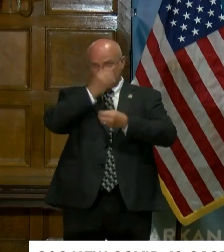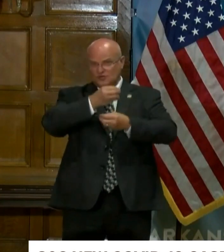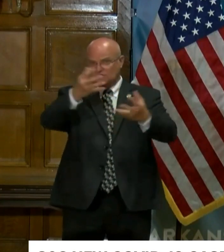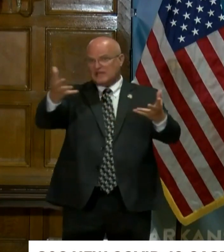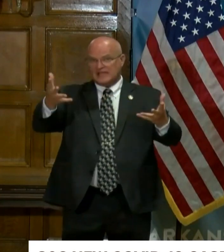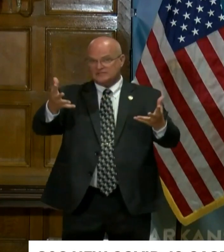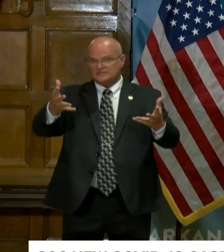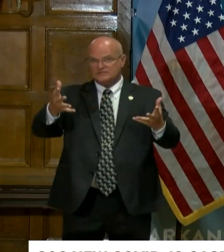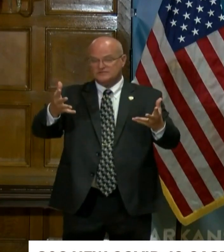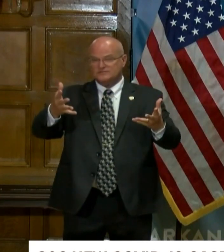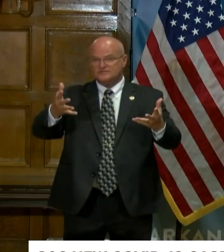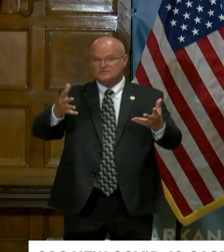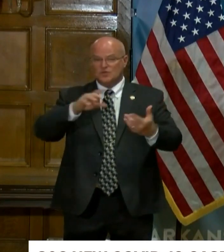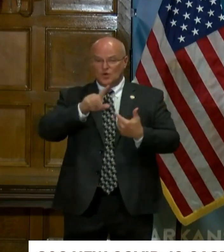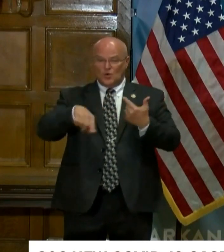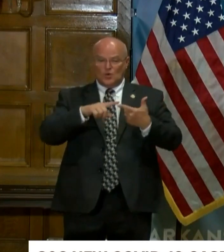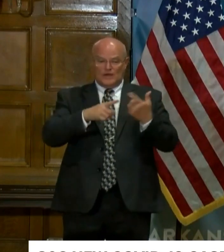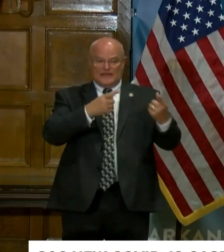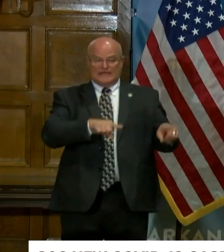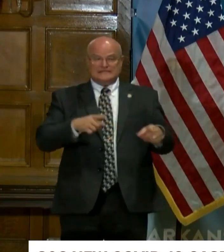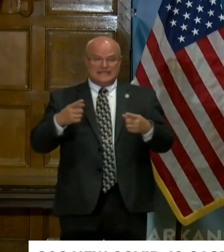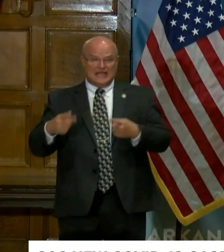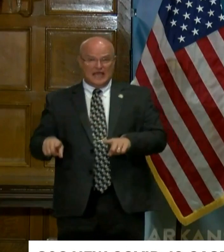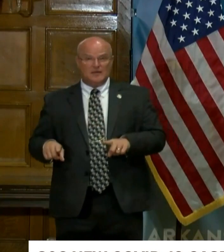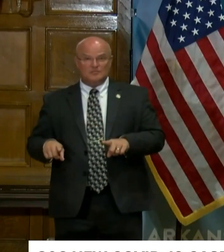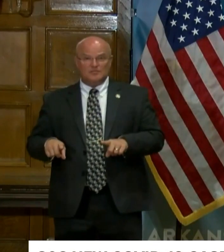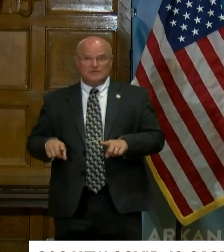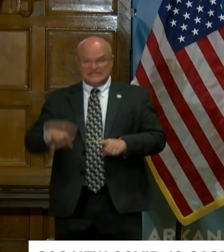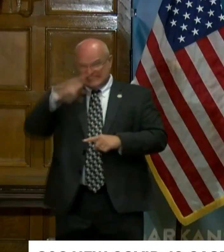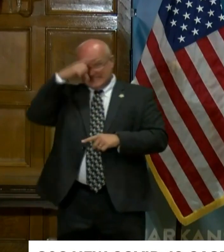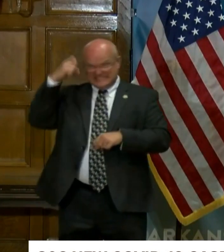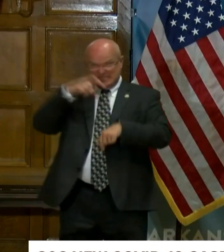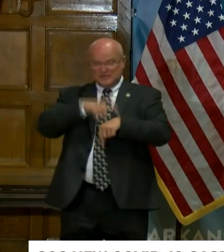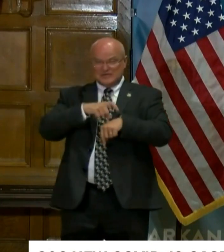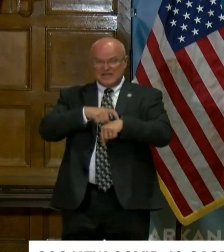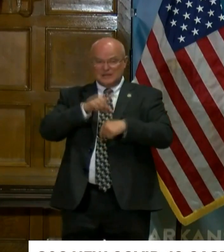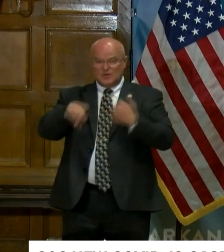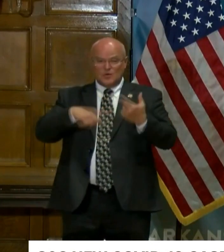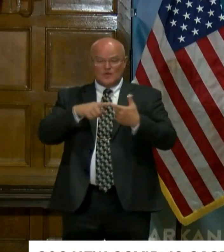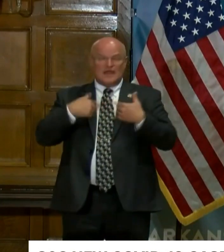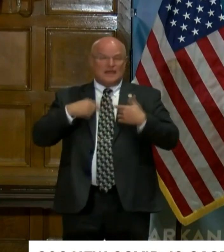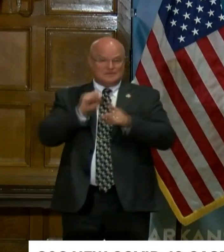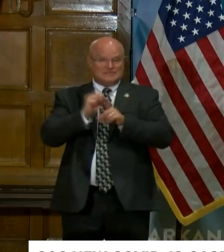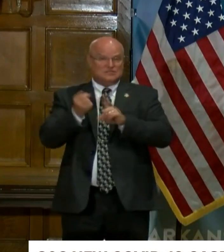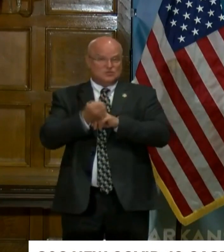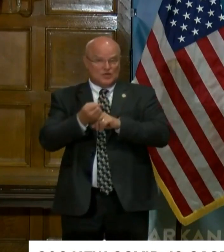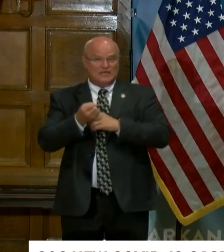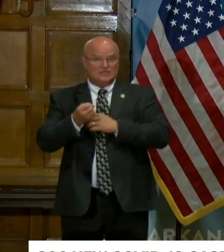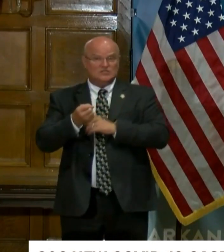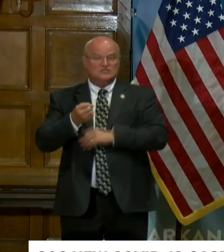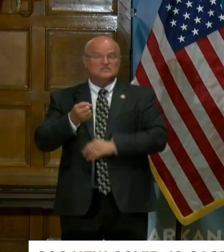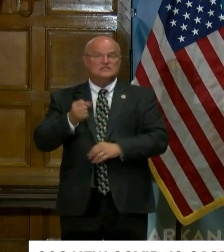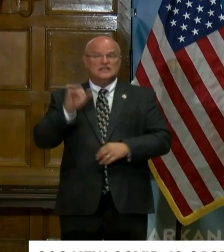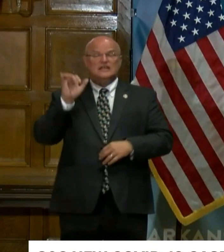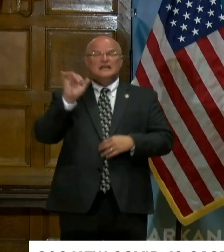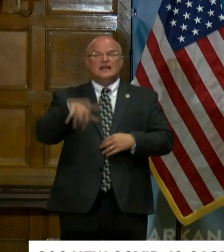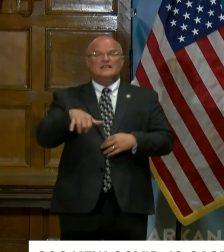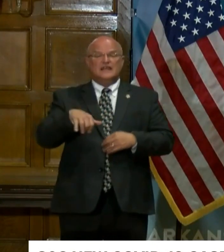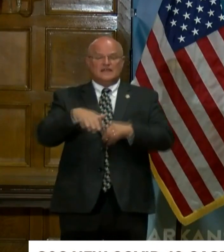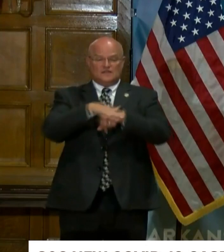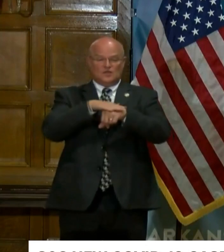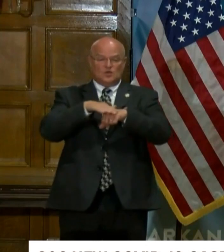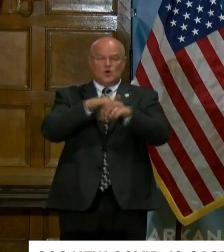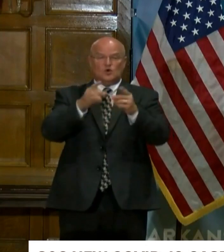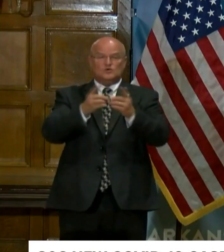notifications. When that has happened in the summer, when there have been situations that the